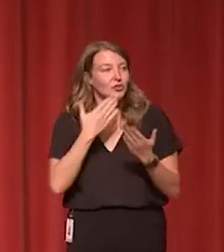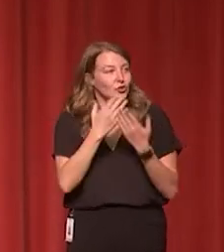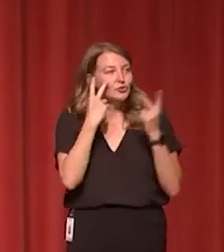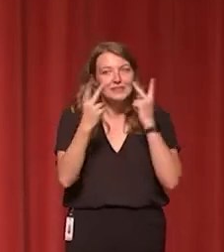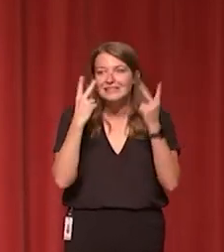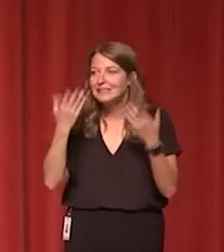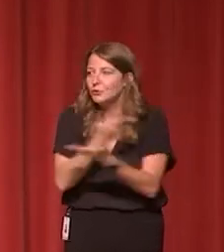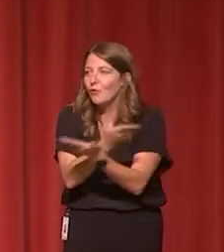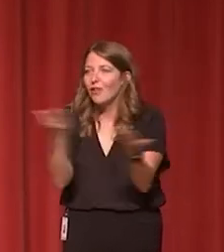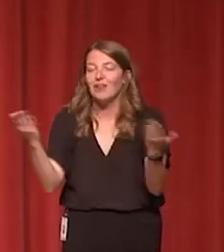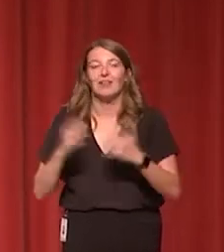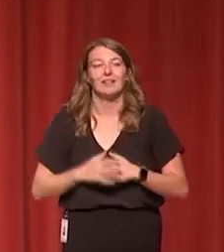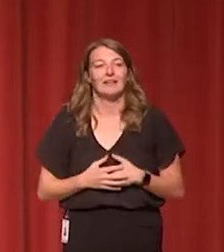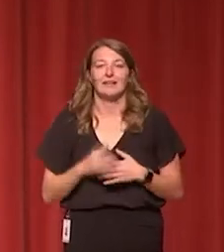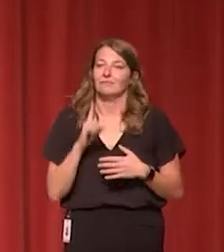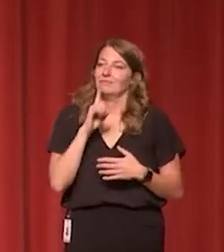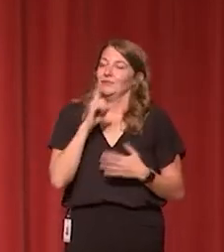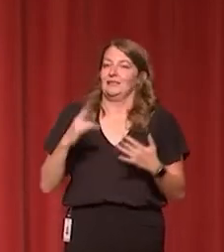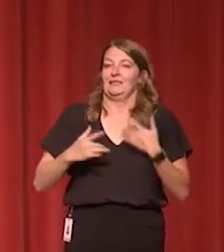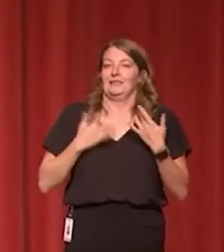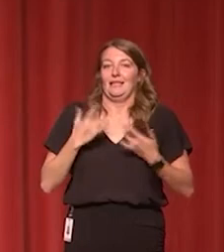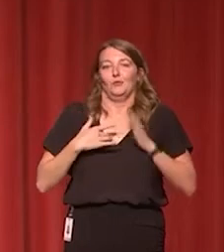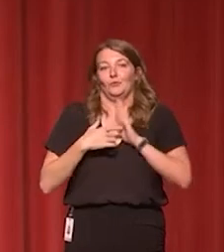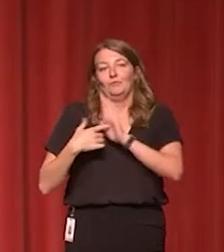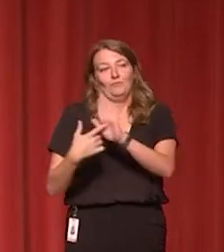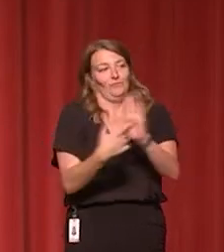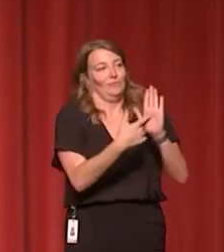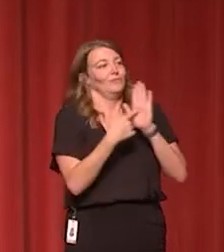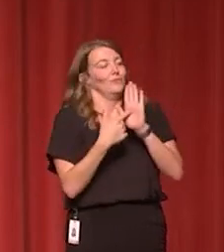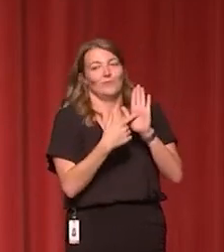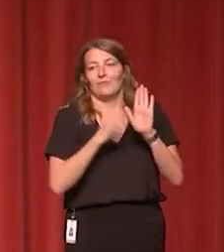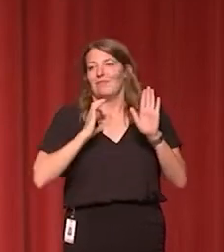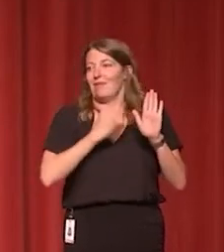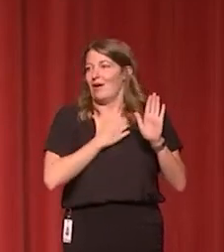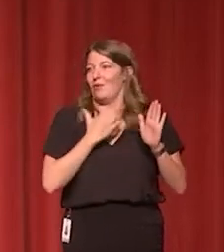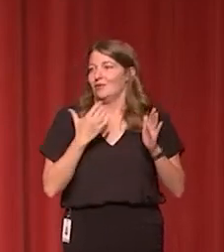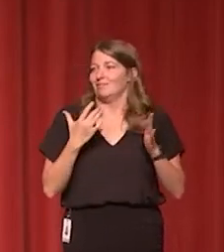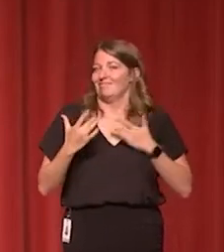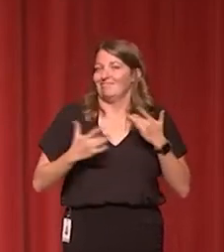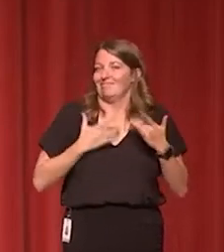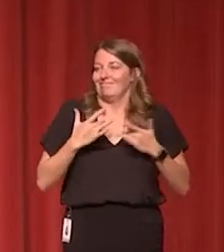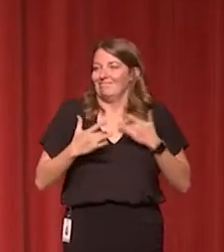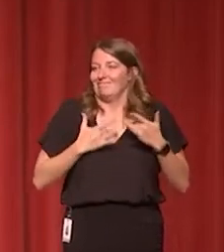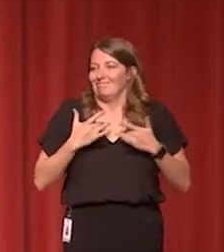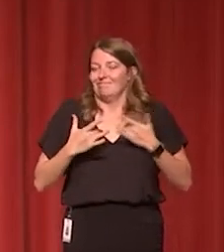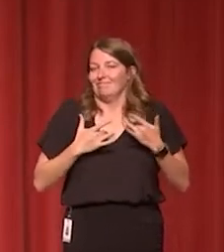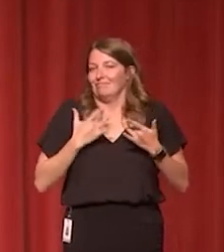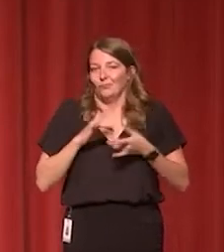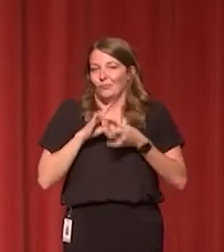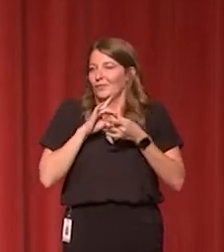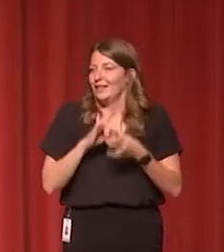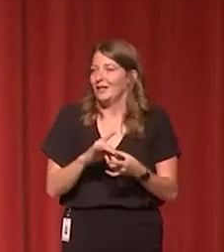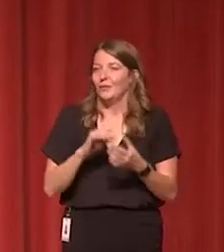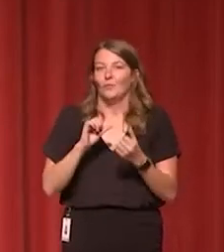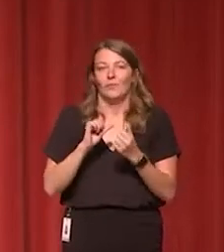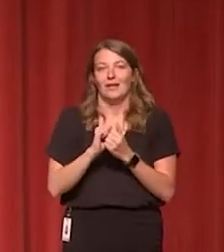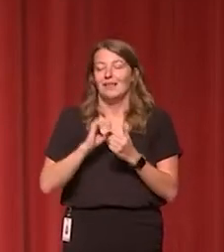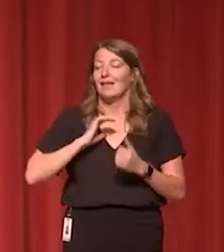all. And we are really excited to share with you the excitement that we have about the